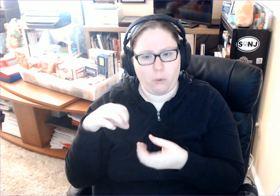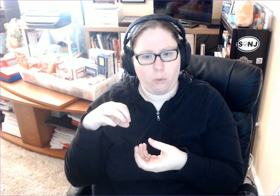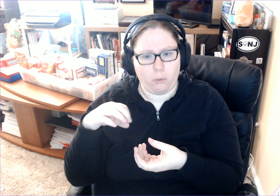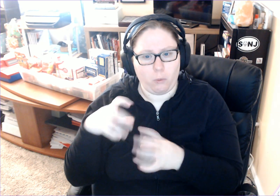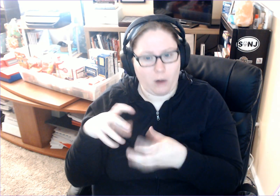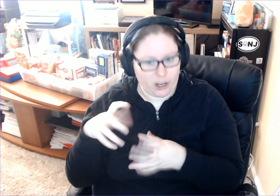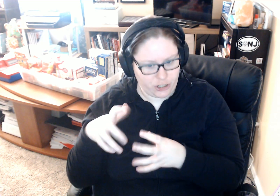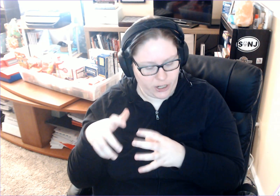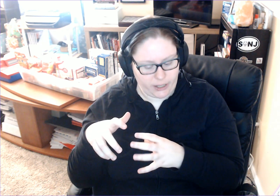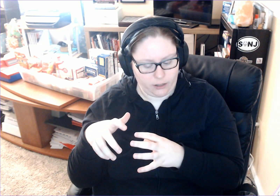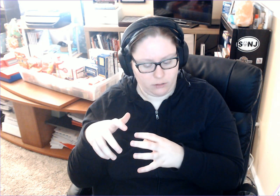Washing.